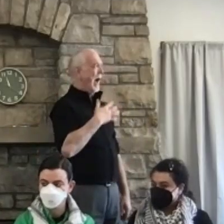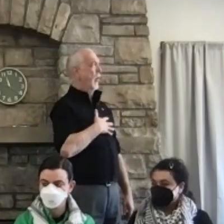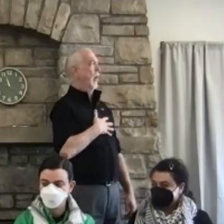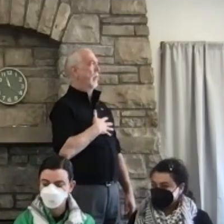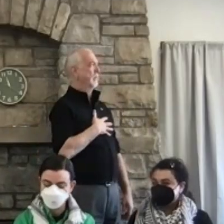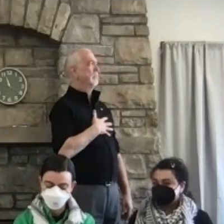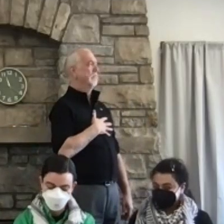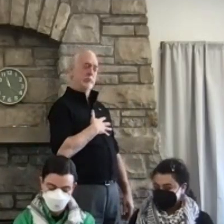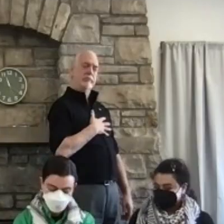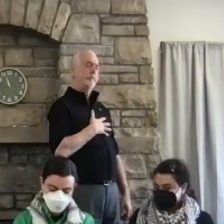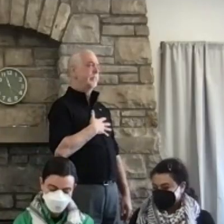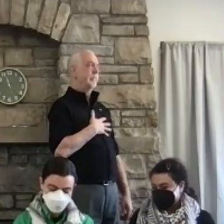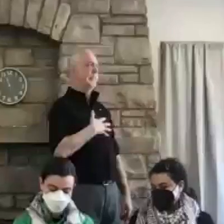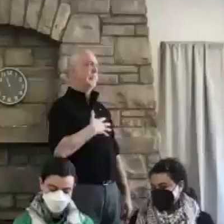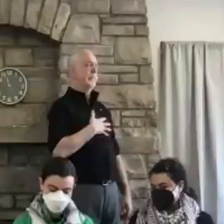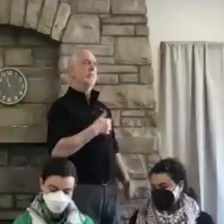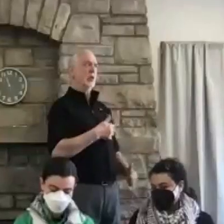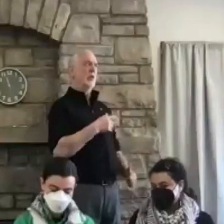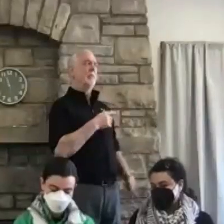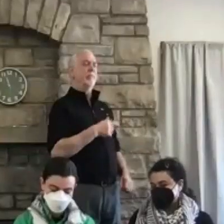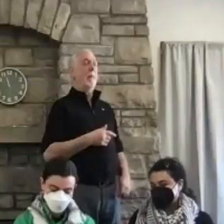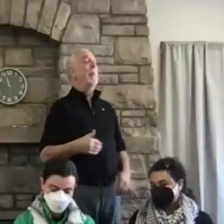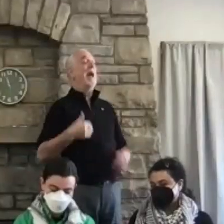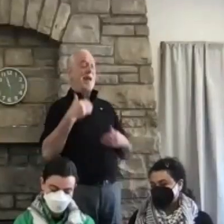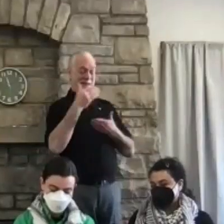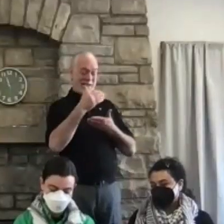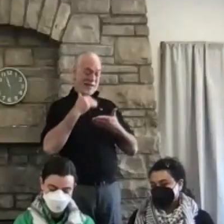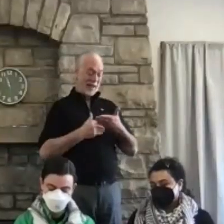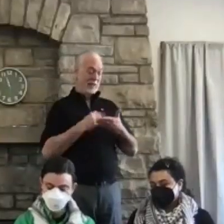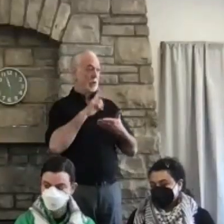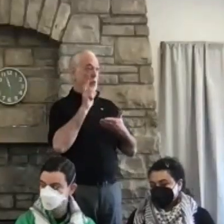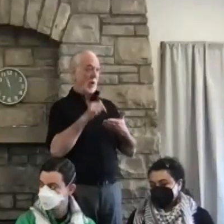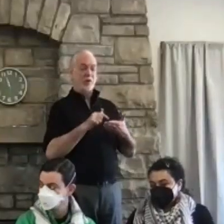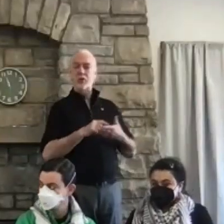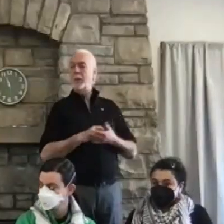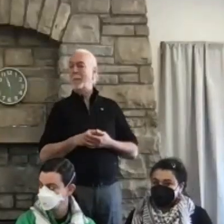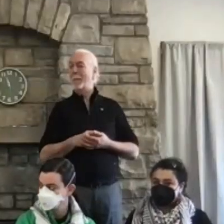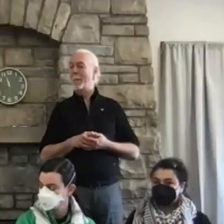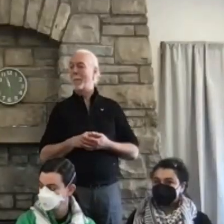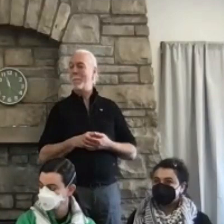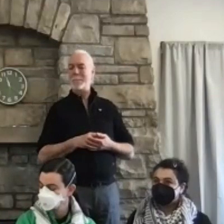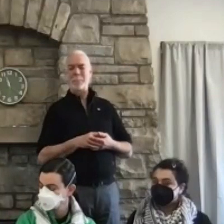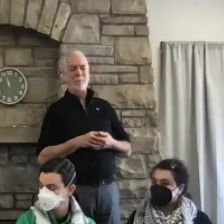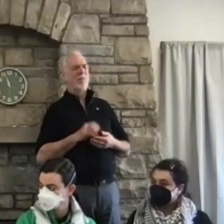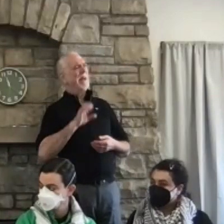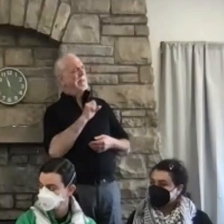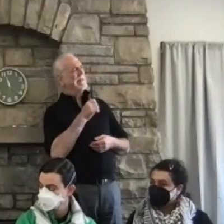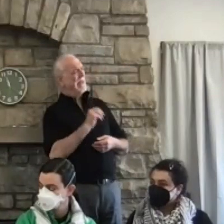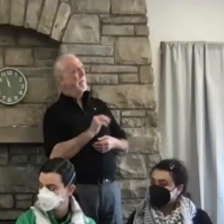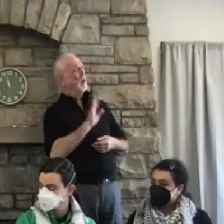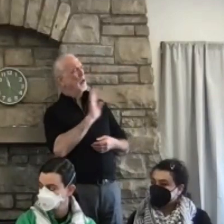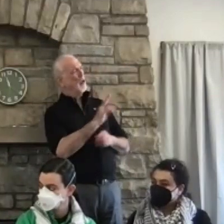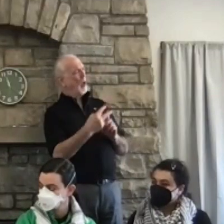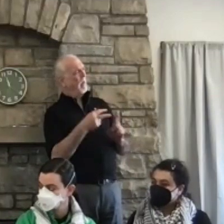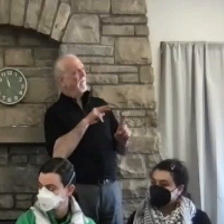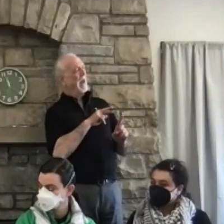That's all I got. Next question, related. In your view, Sam, how do